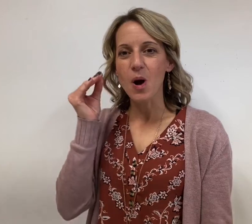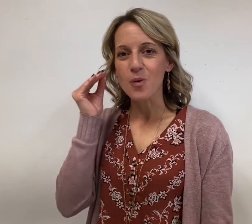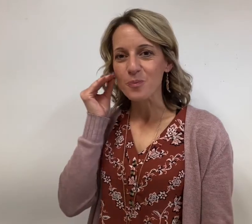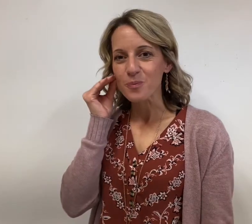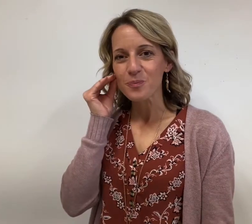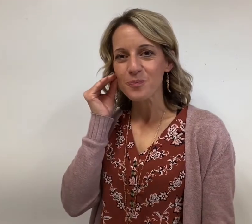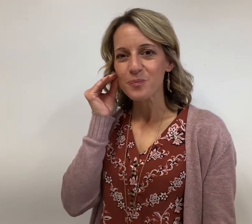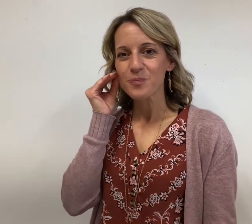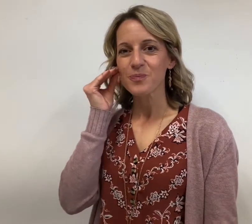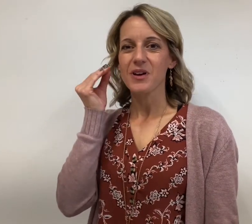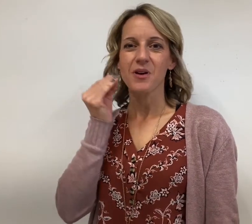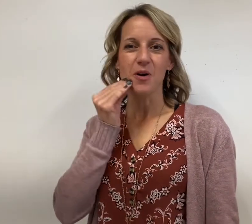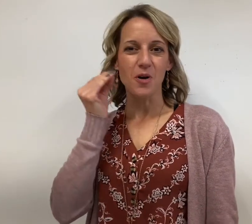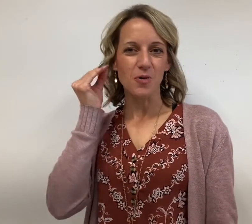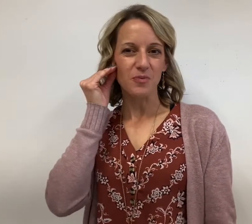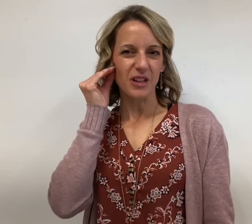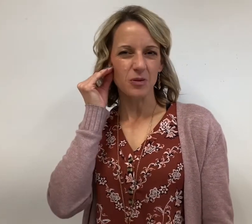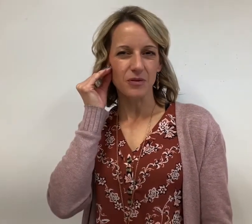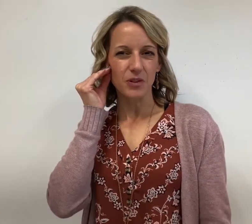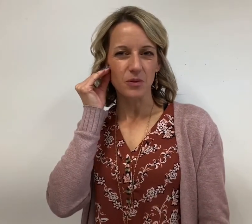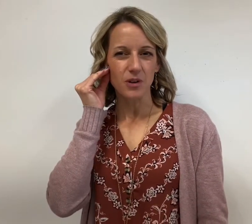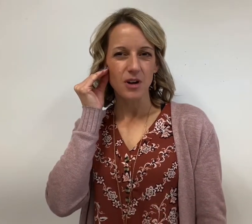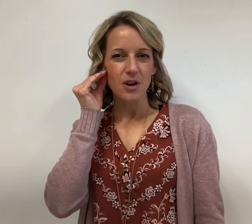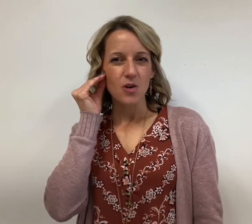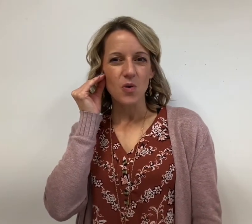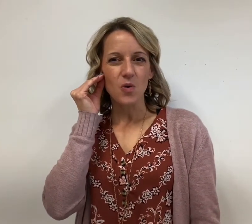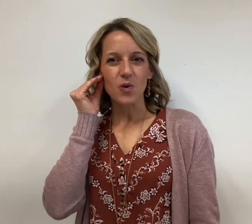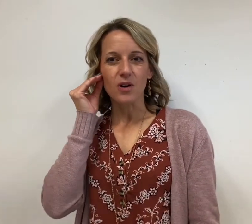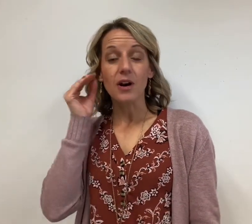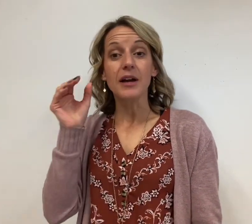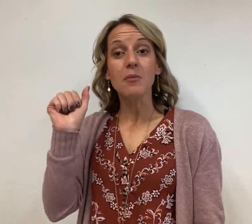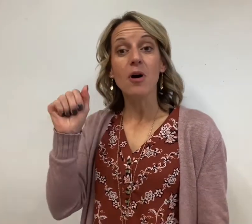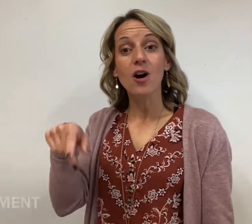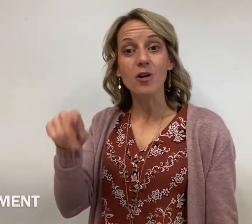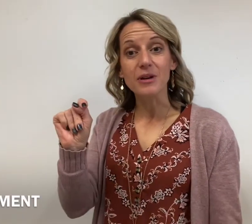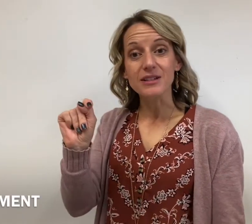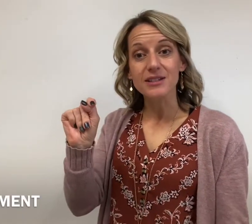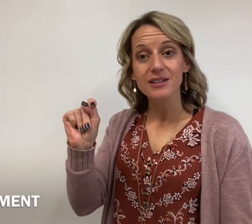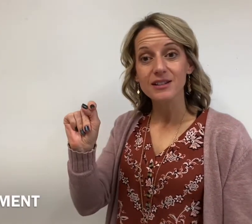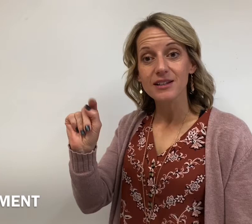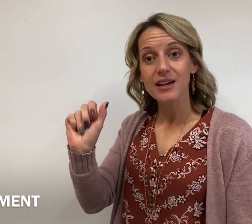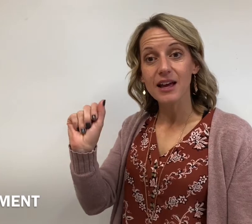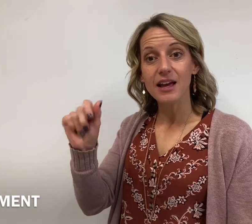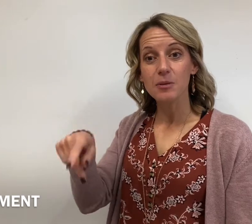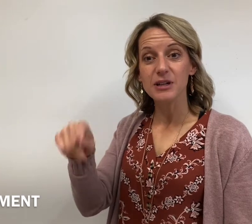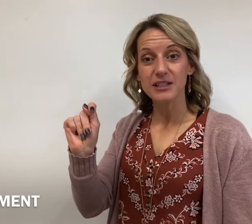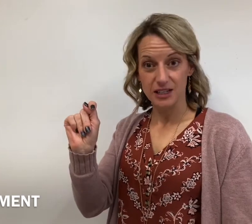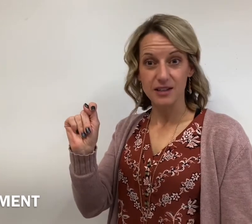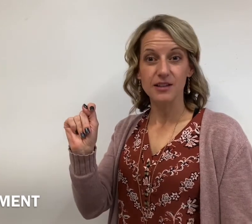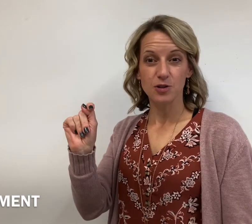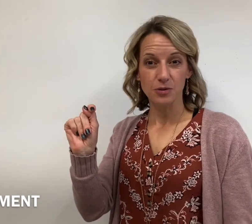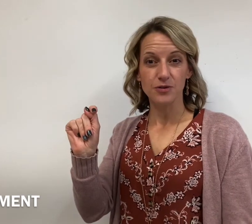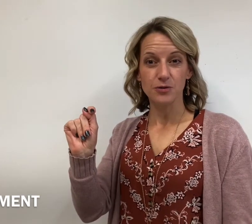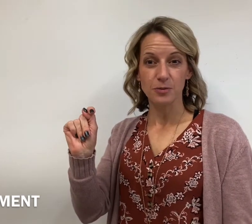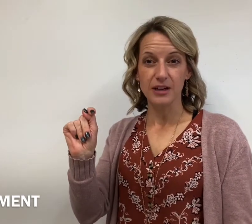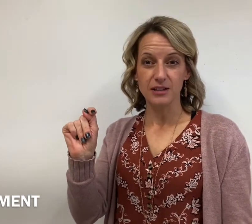home, that's review. Or an apartment, APT. These are review from ASL